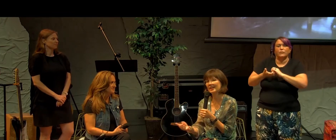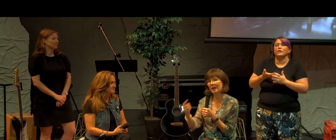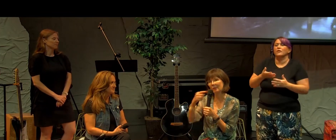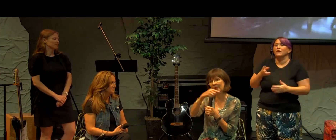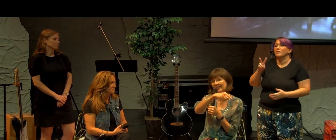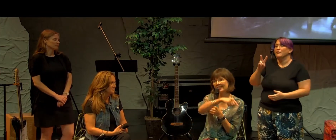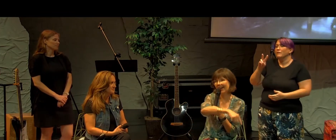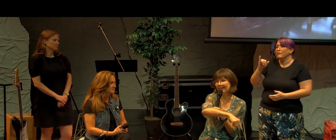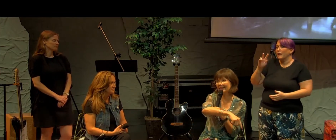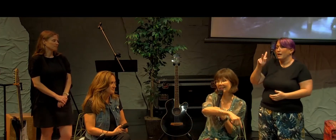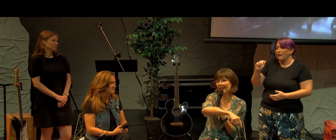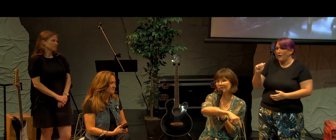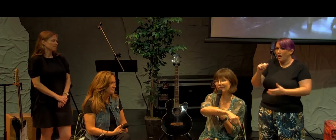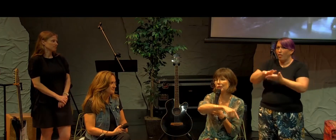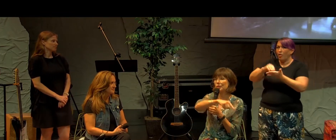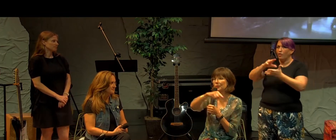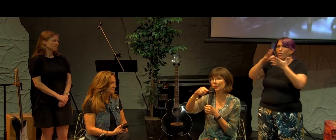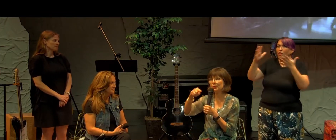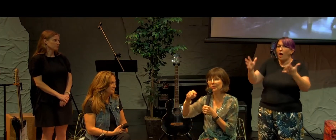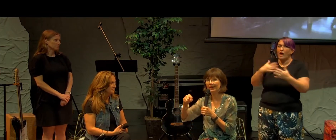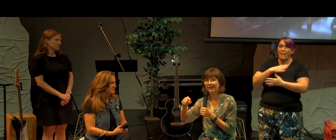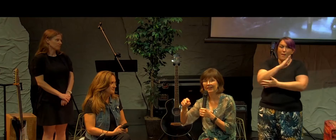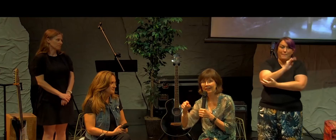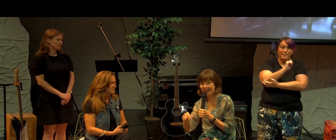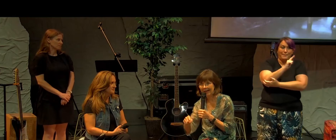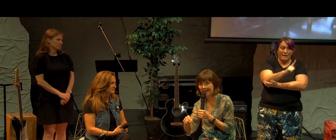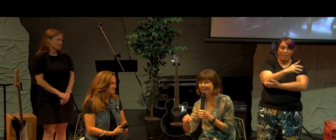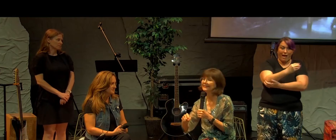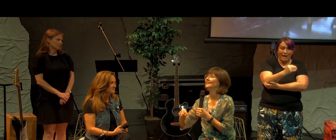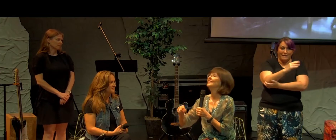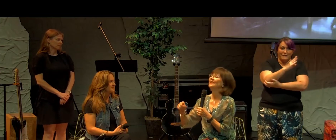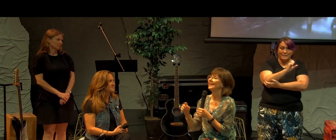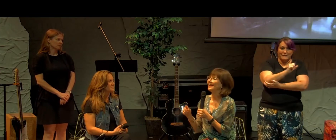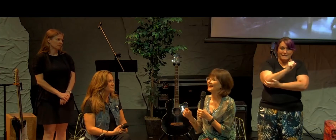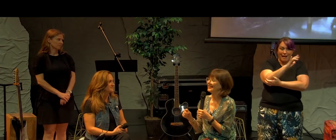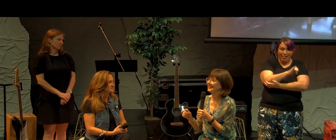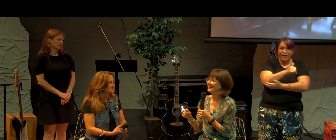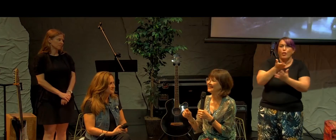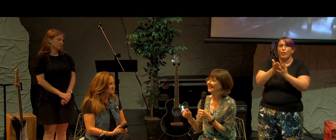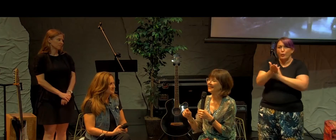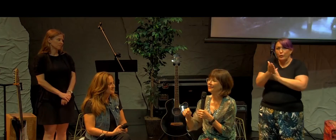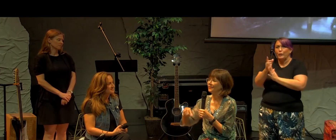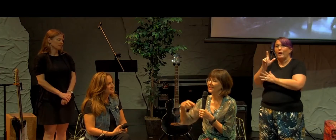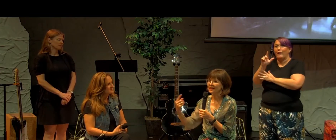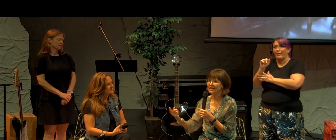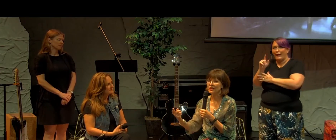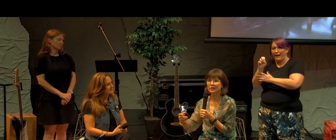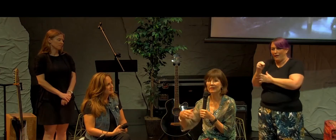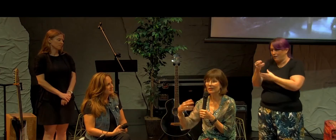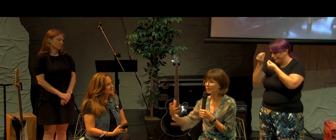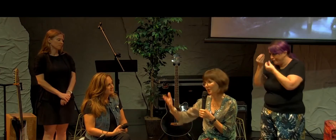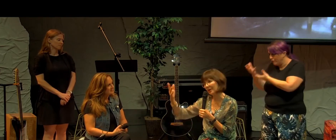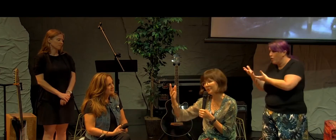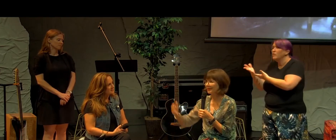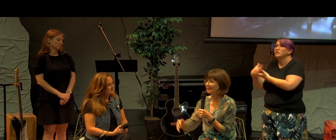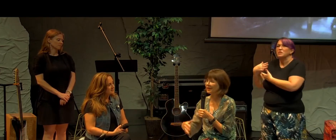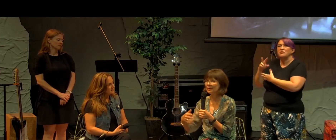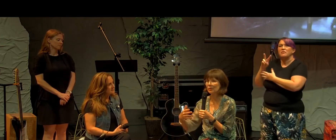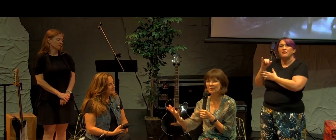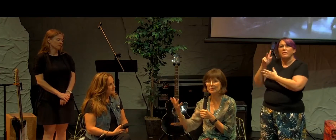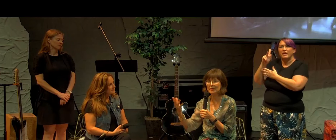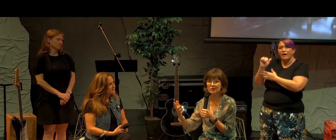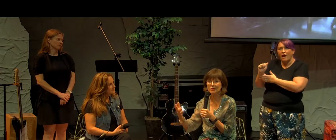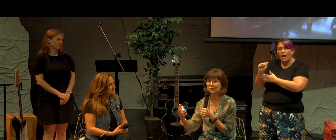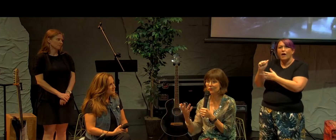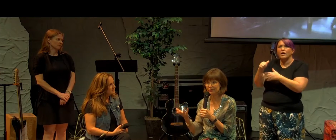honestly, about Bill and Sally's life through Leanne, and Vika eventually, you know, grew up and became a